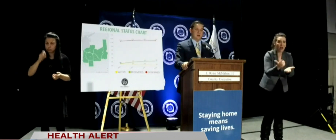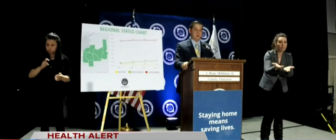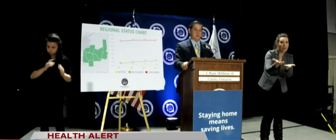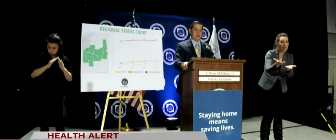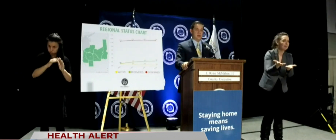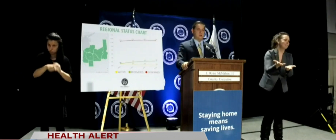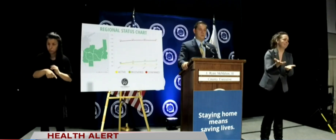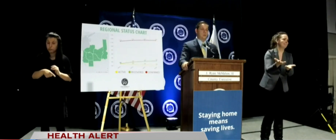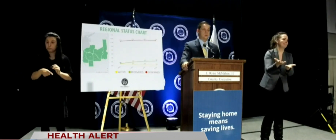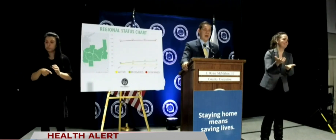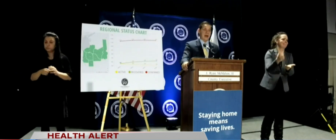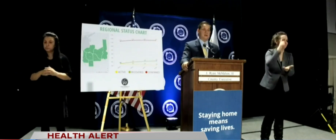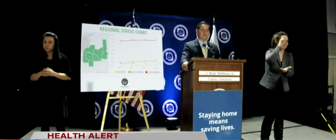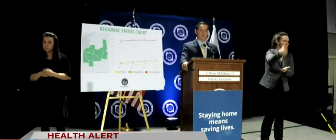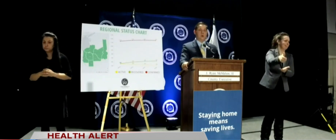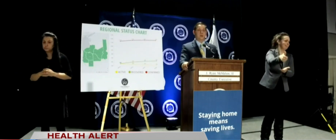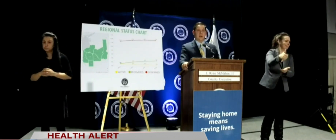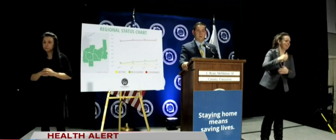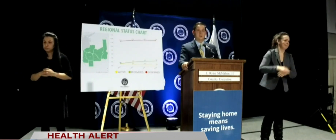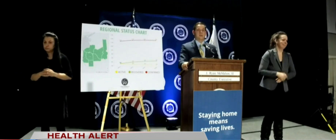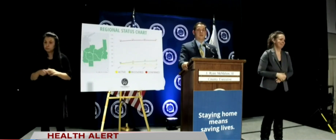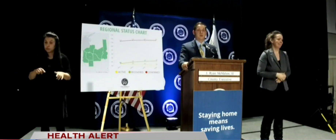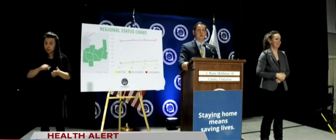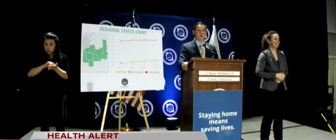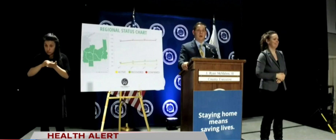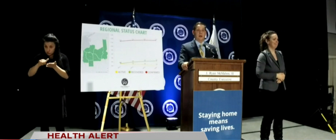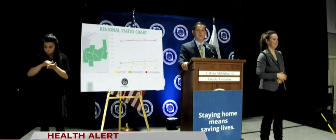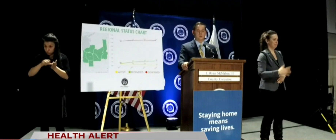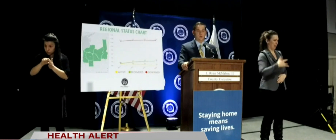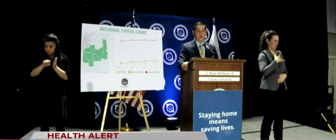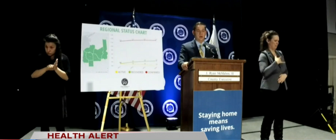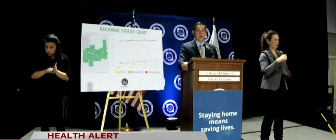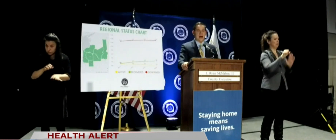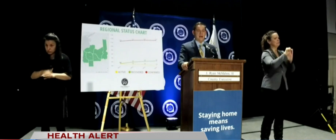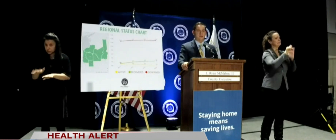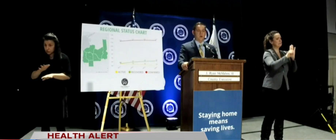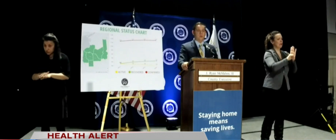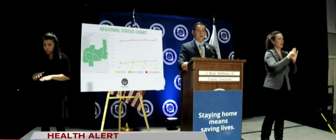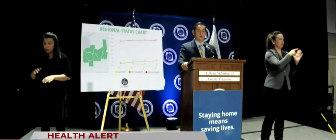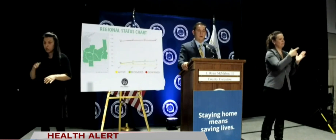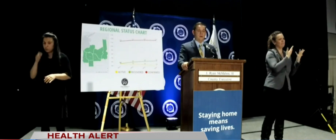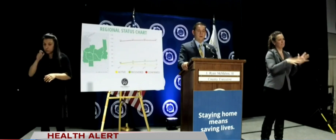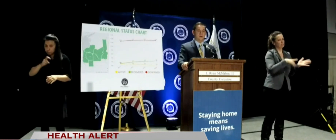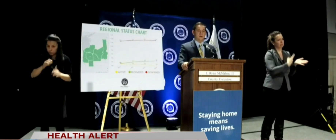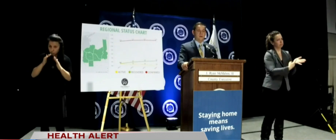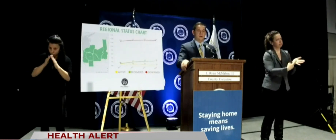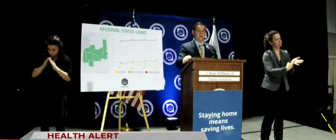think the state is actively working on this in Central New York right now. So I